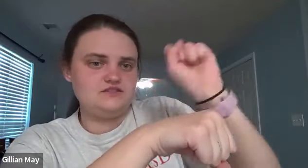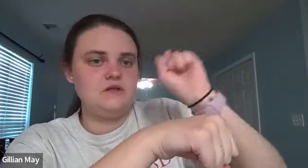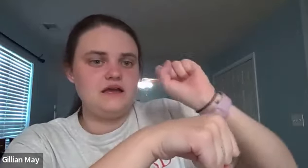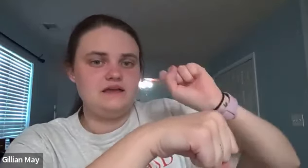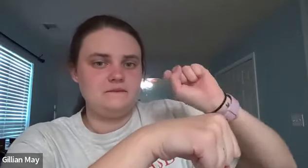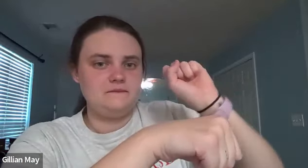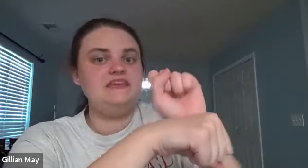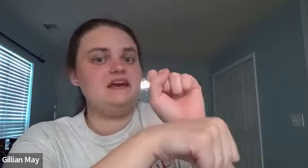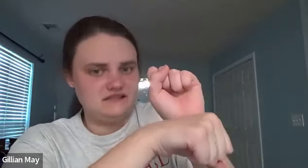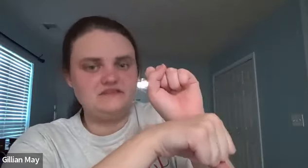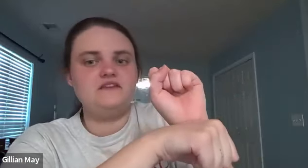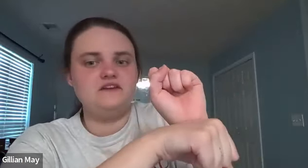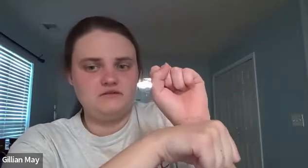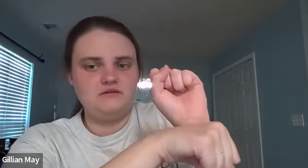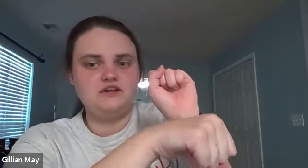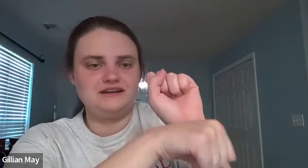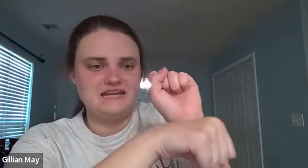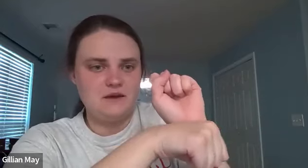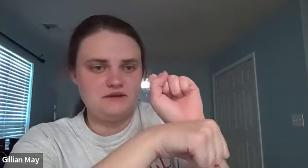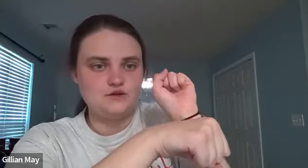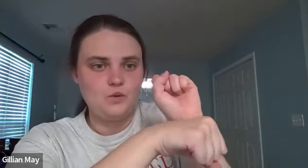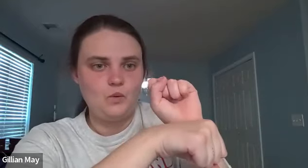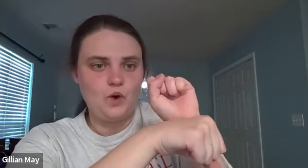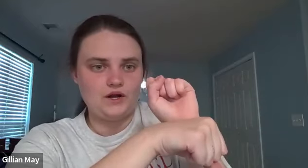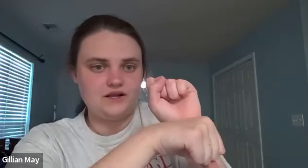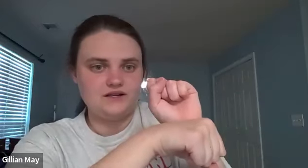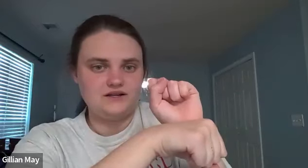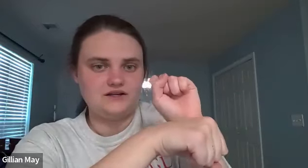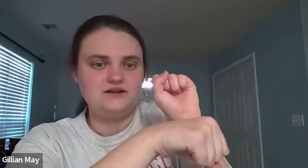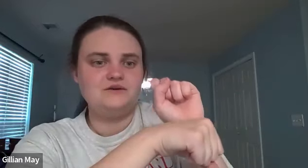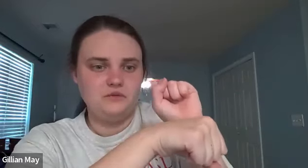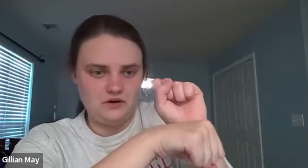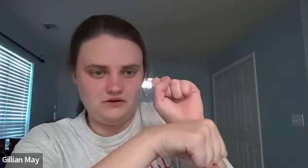So like, yes, like that. There you go. And you're going to tap it. Work. Work.